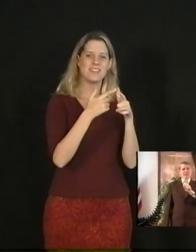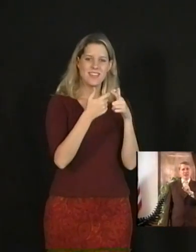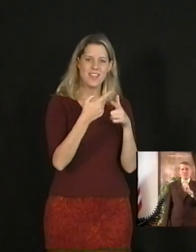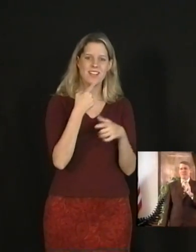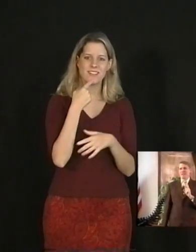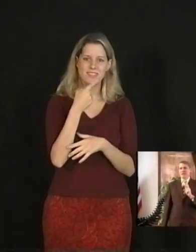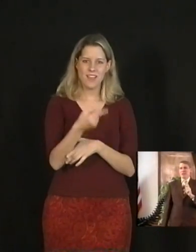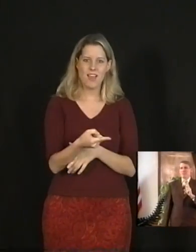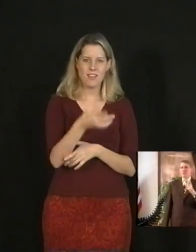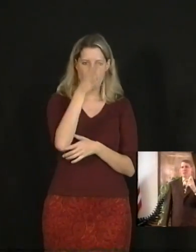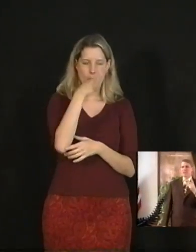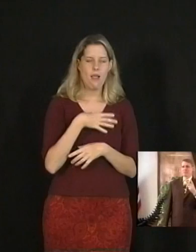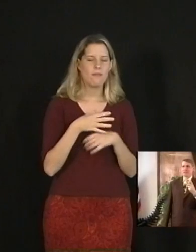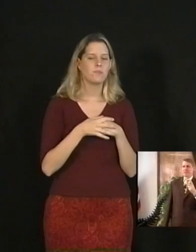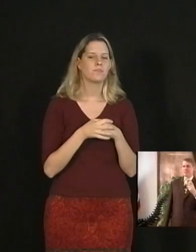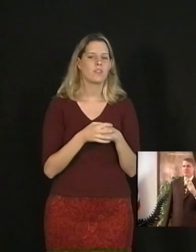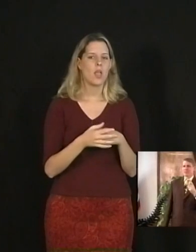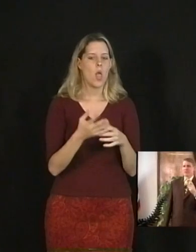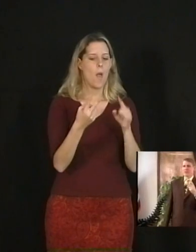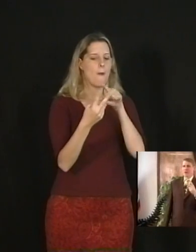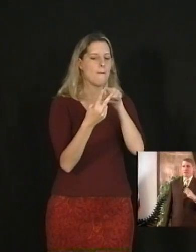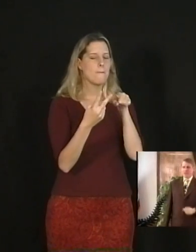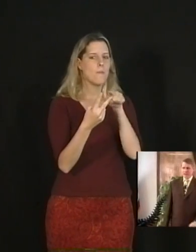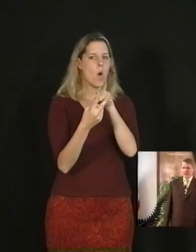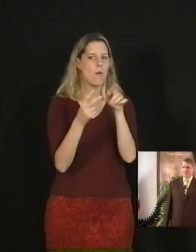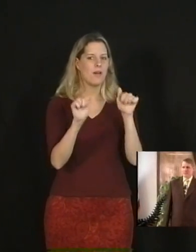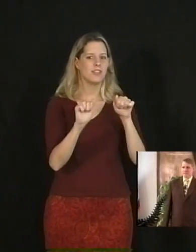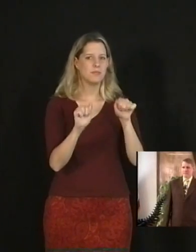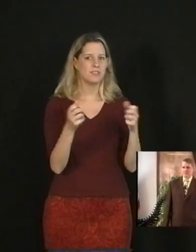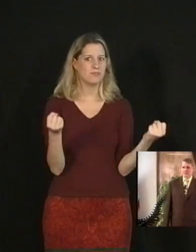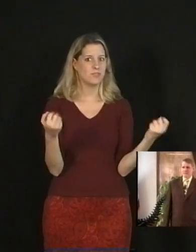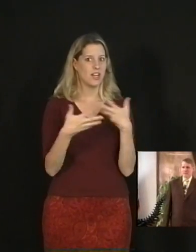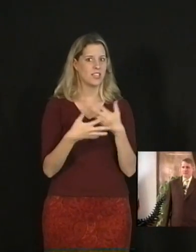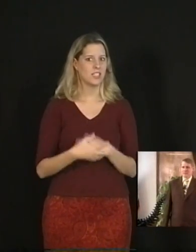But then he said, "Both possibilities are frightening."